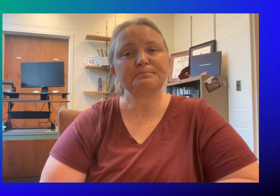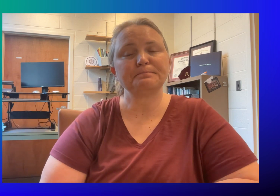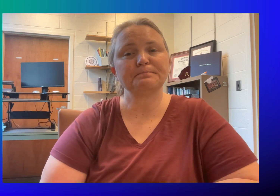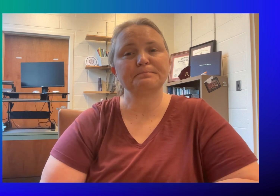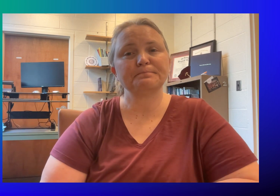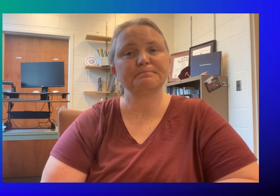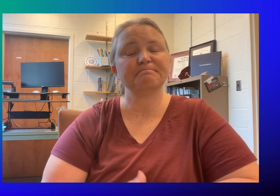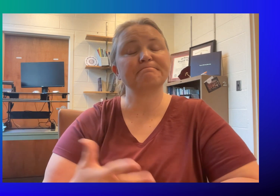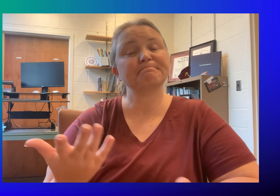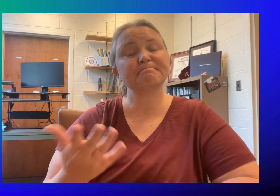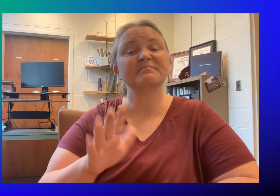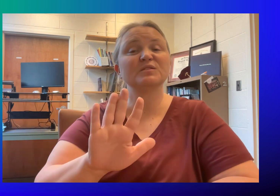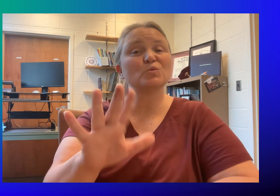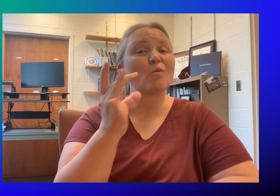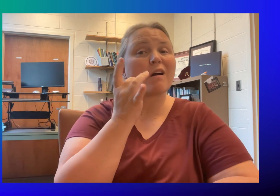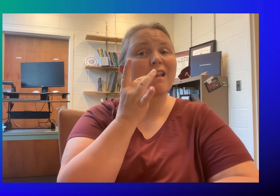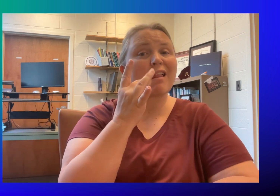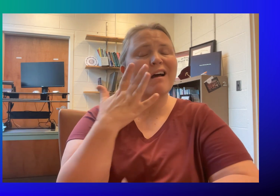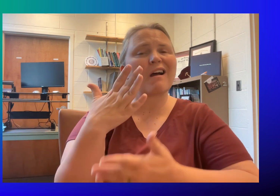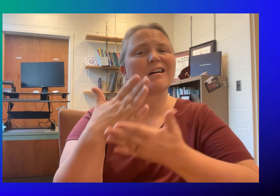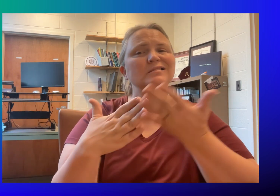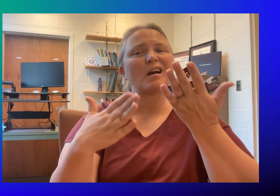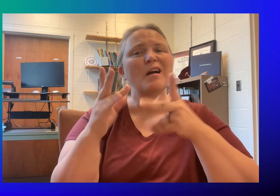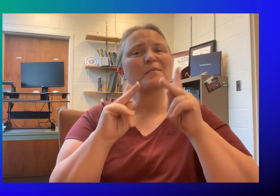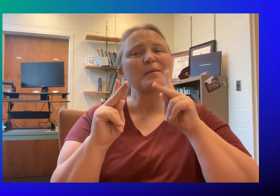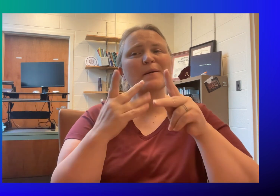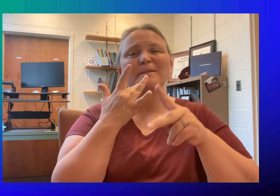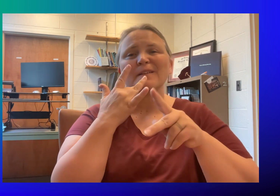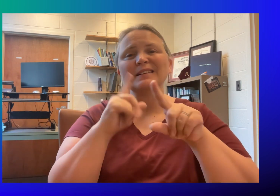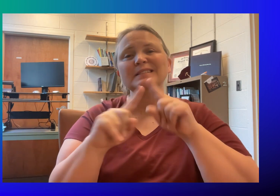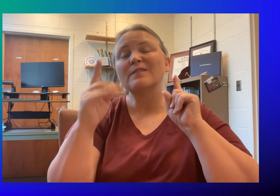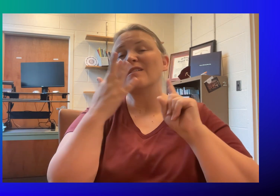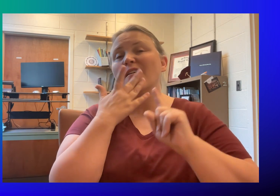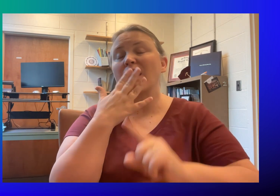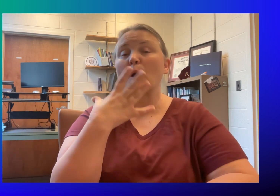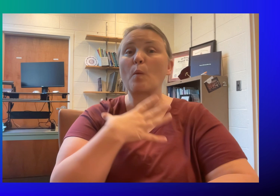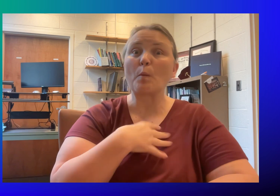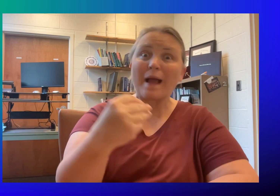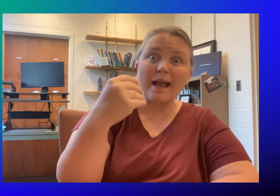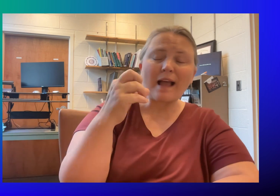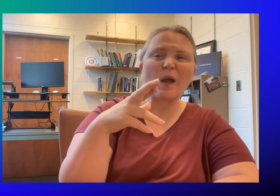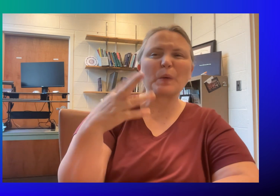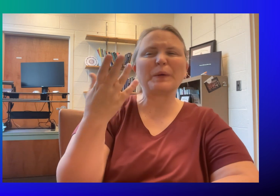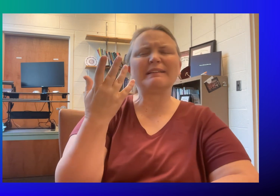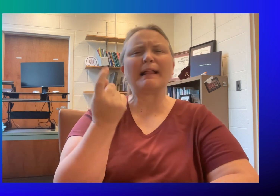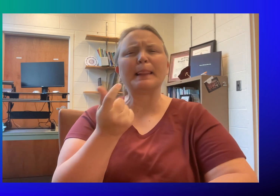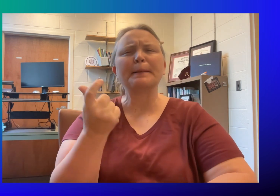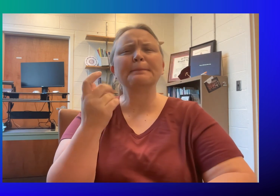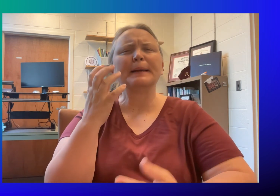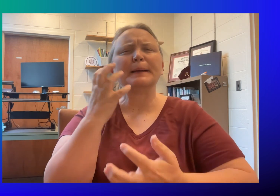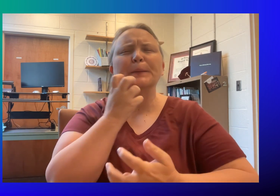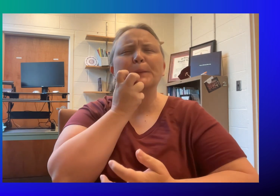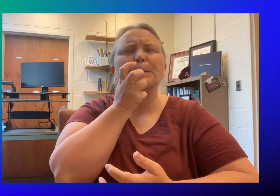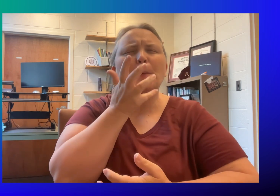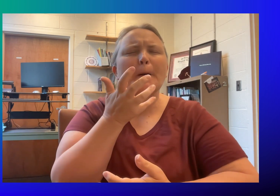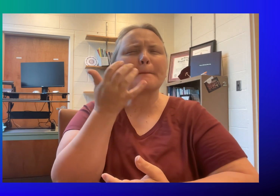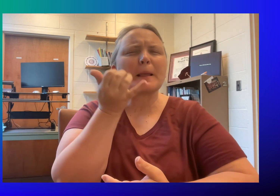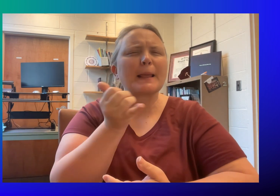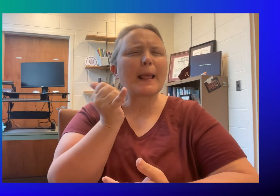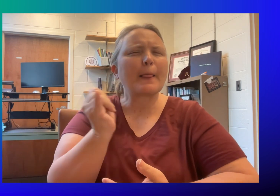Some people prefer lighting that is a more natural light color. Some people prefer the bright whites or the